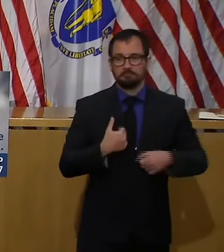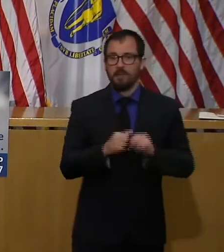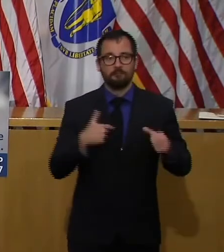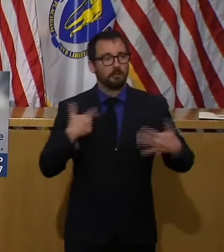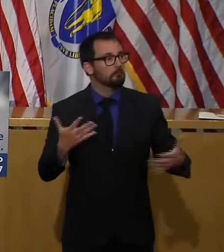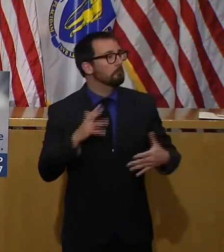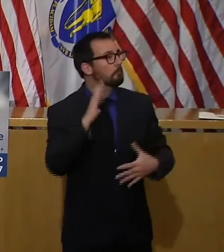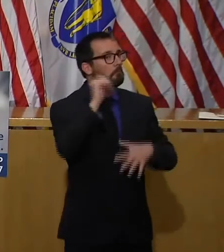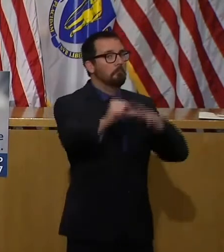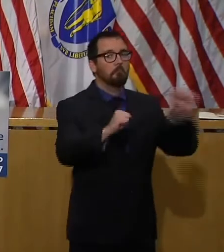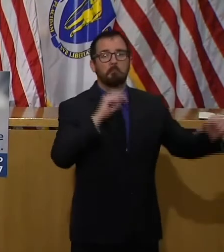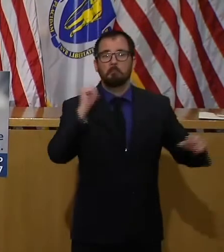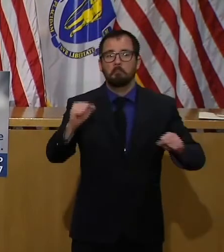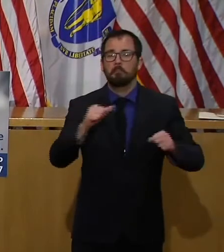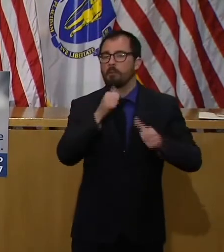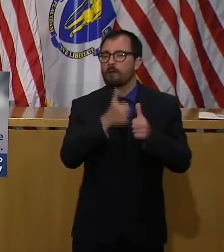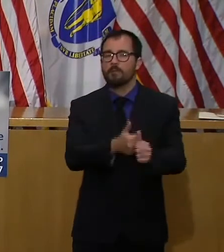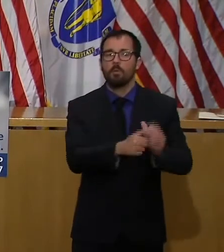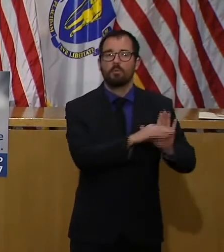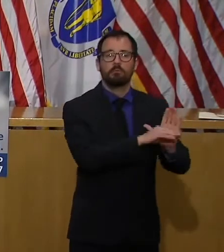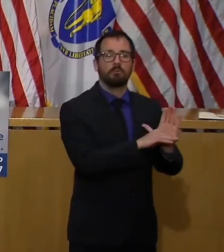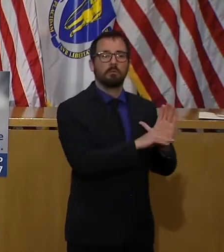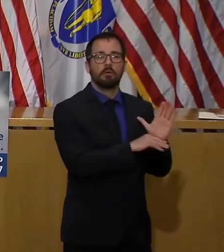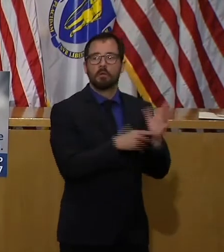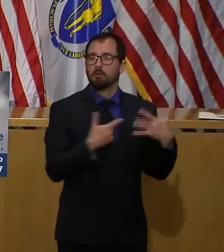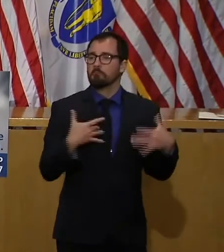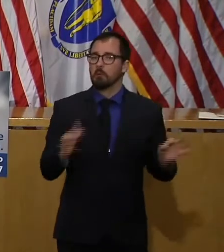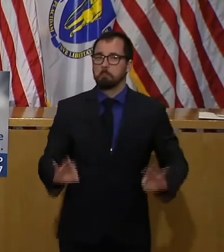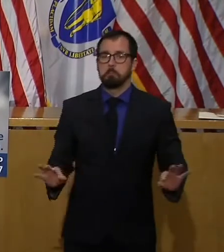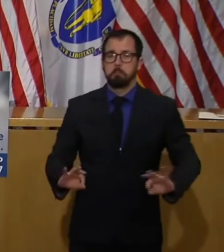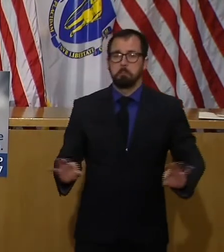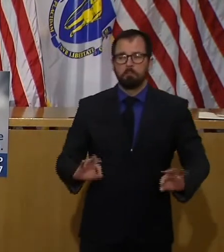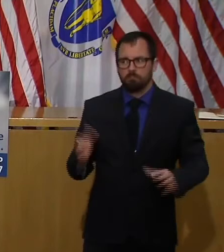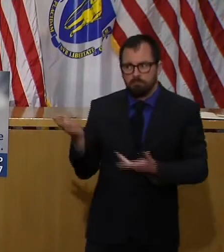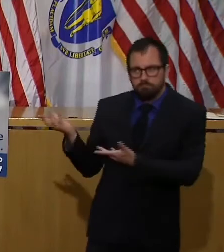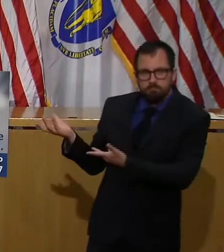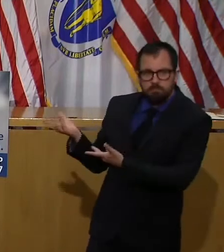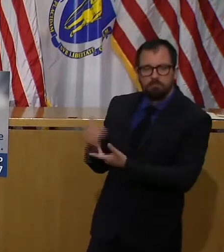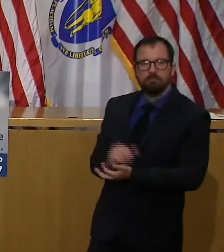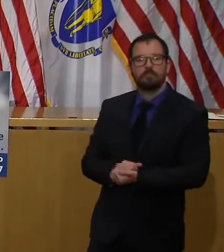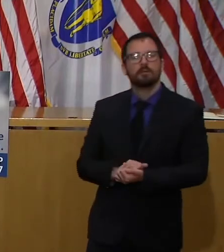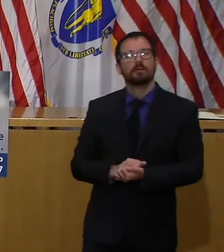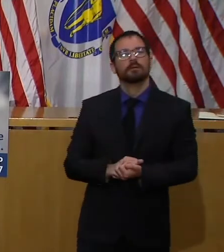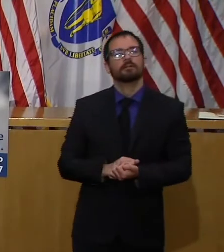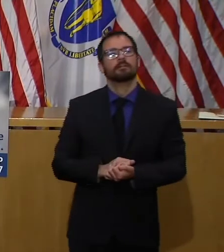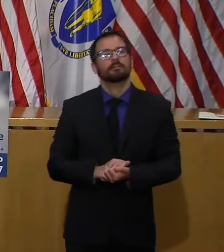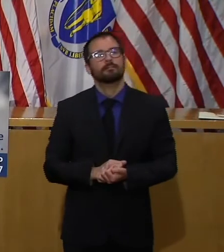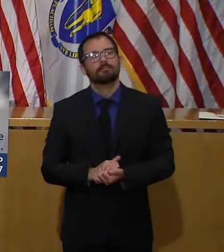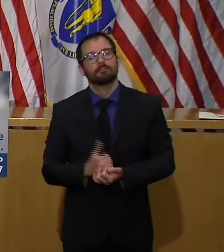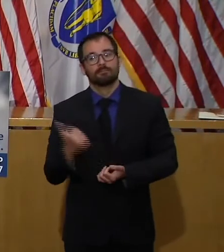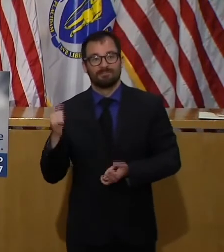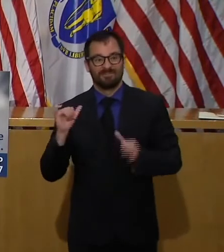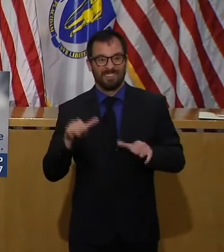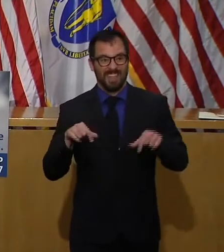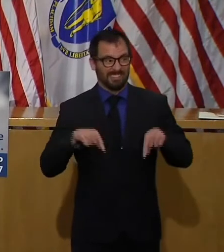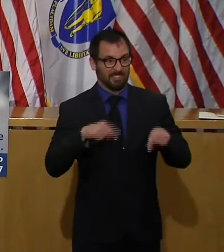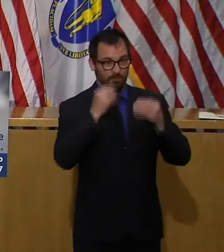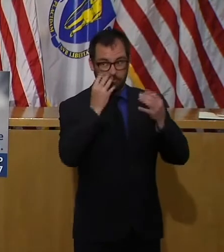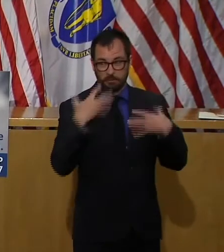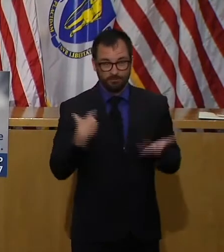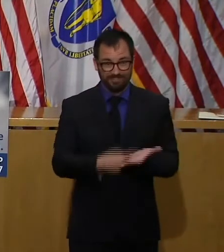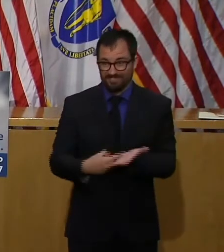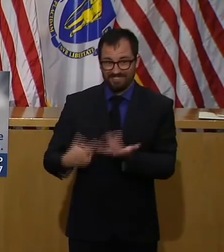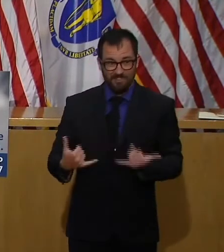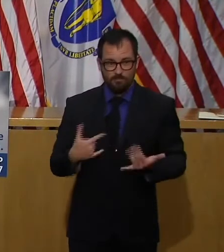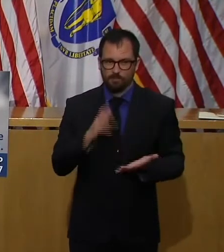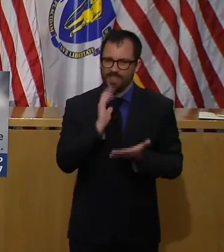I want to go do my stuff. I think it's through efforts like this. My experience in this work was in West Africa during the